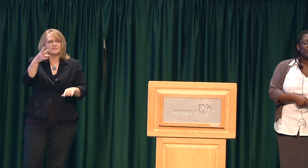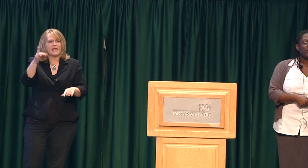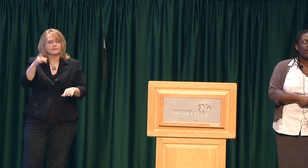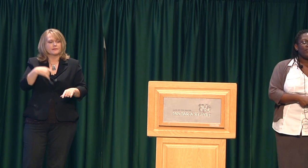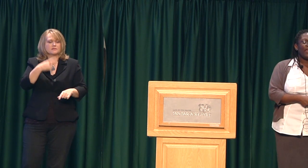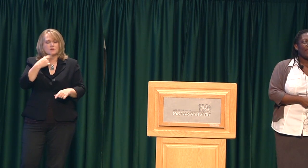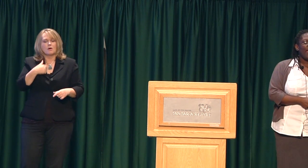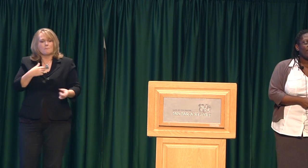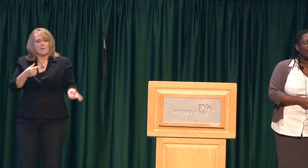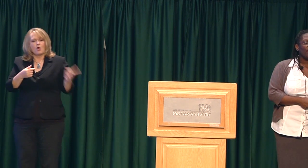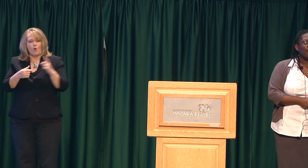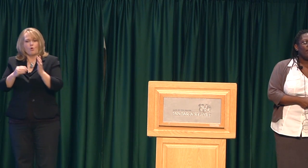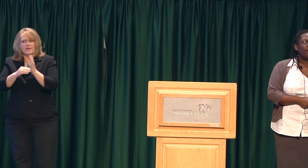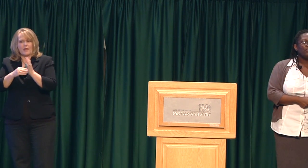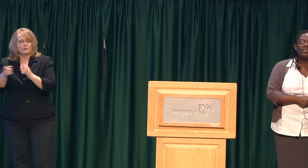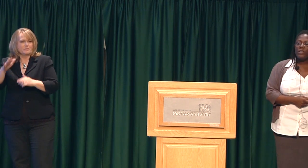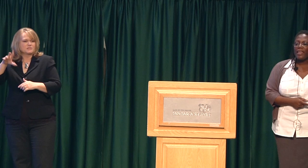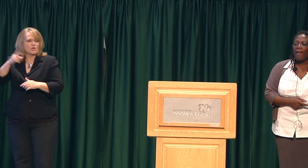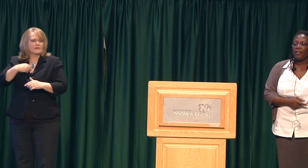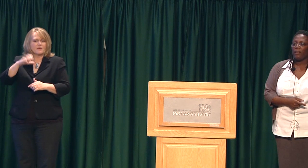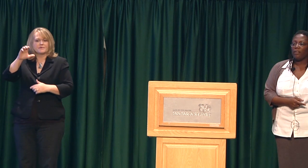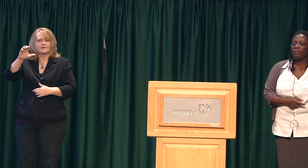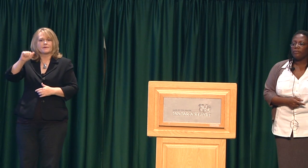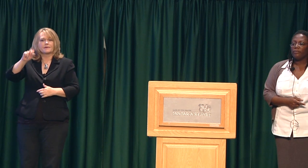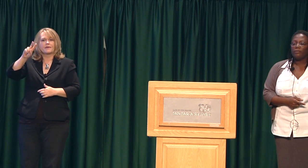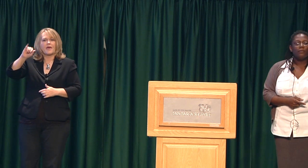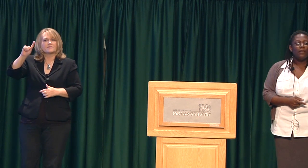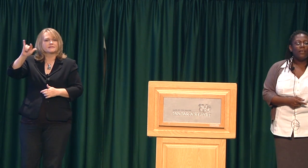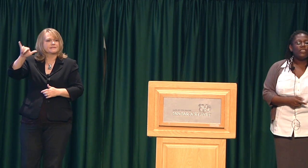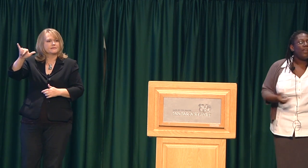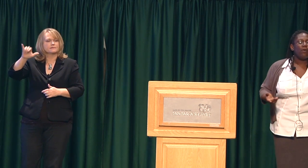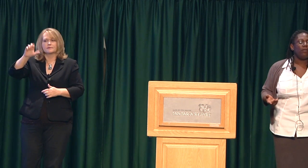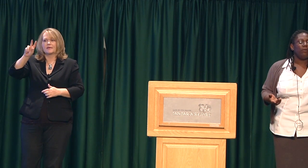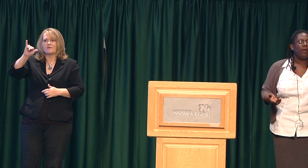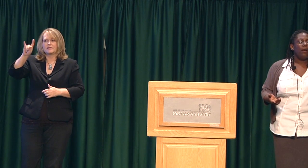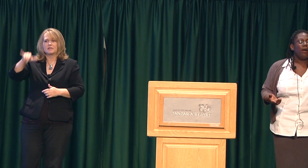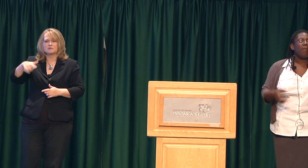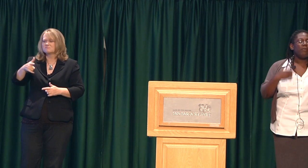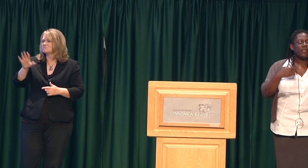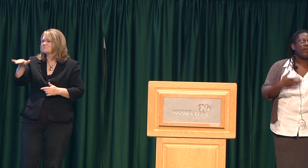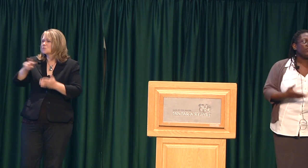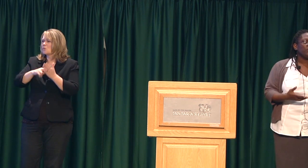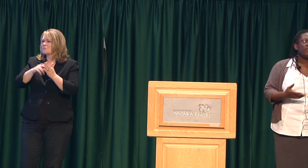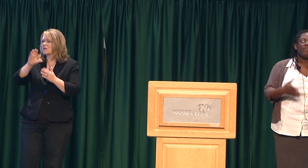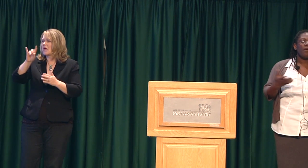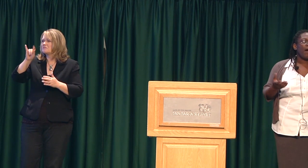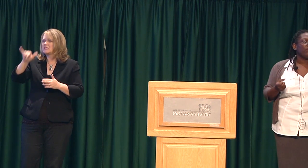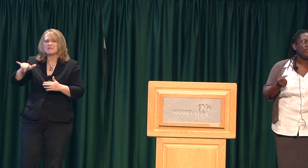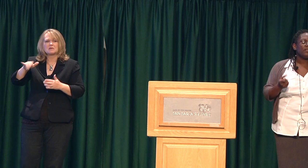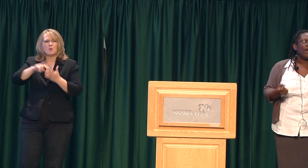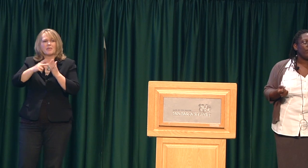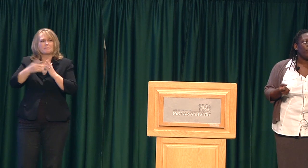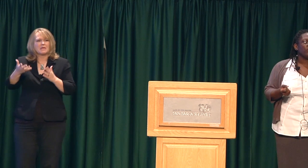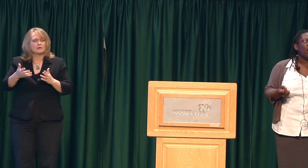my children to the doctor and they had a cavity. She said, what's a cavity? She had no clue. Her mom was hearing that she was deaf, and her